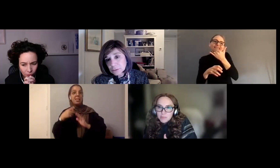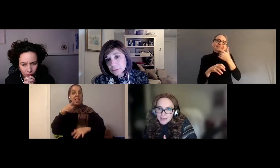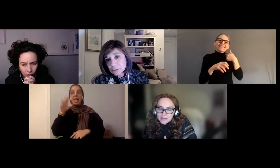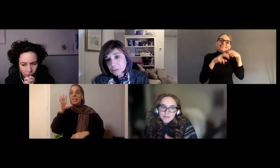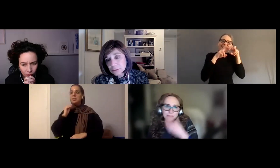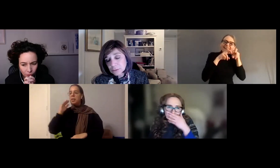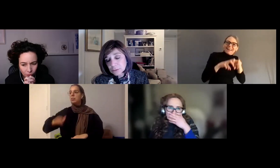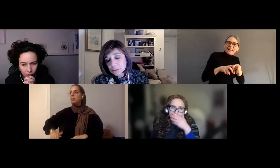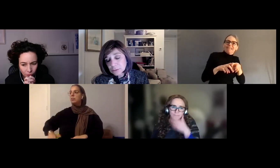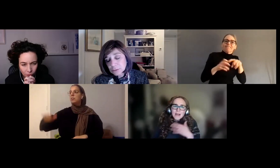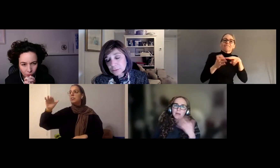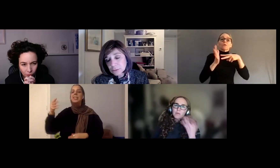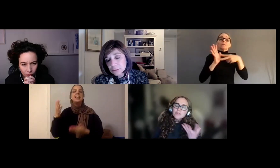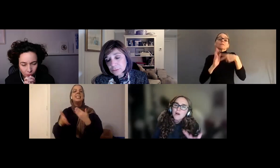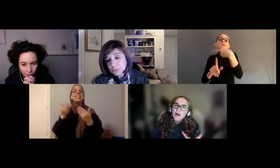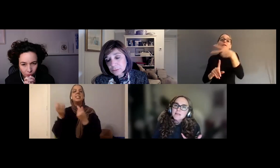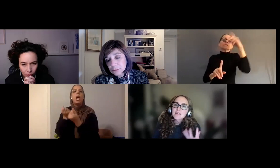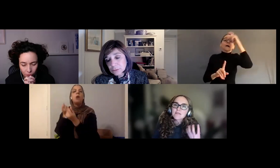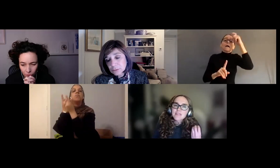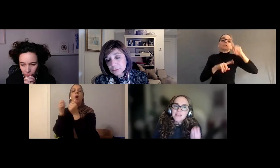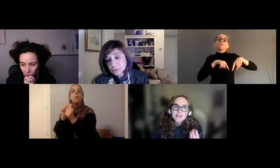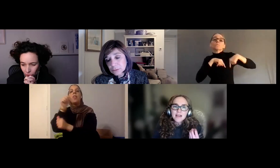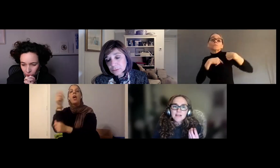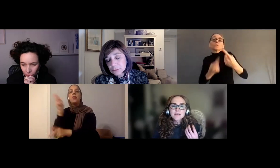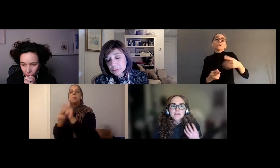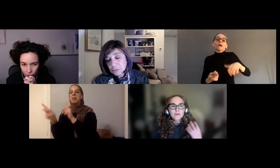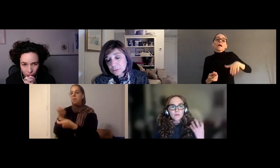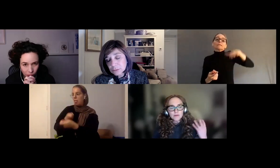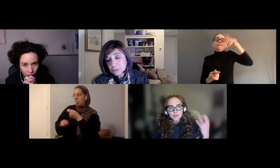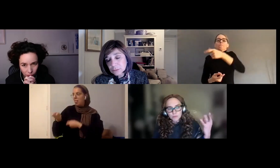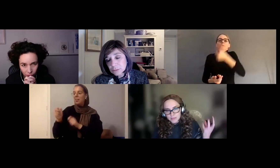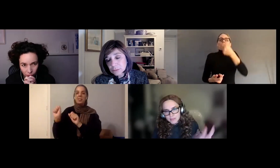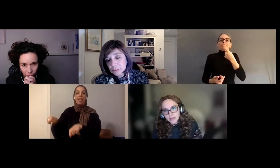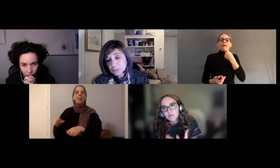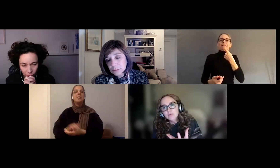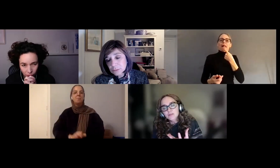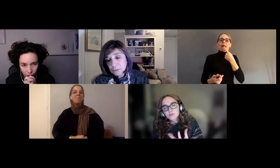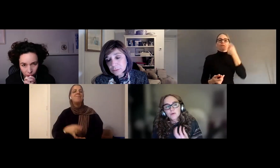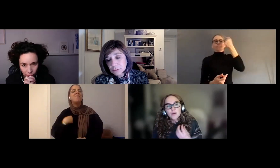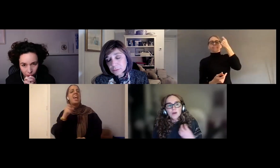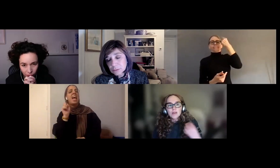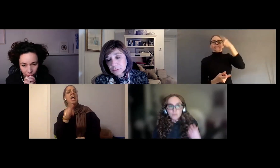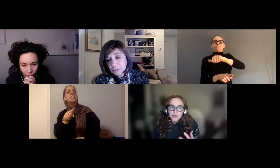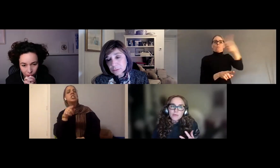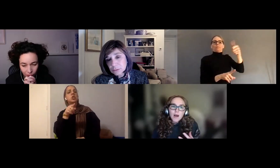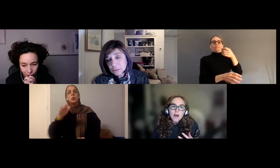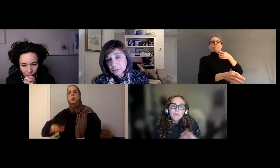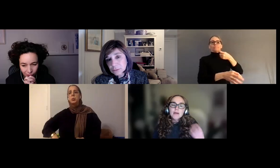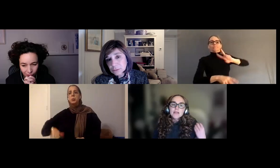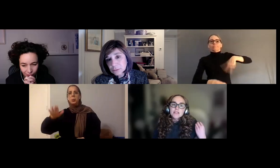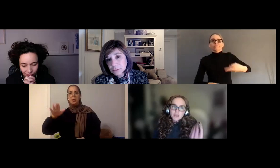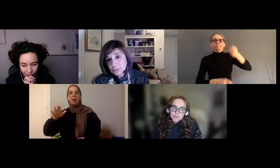people's places. And I wanted to ask if these silences that were so integral to the way you grew